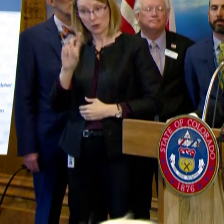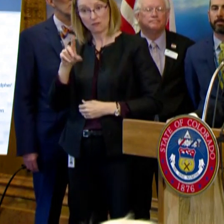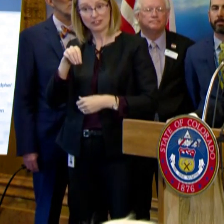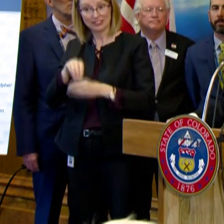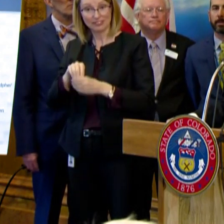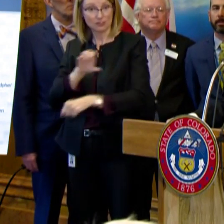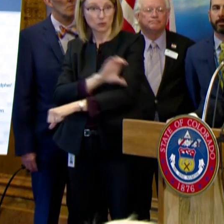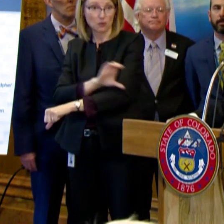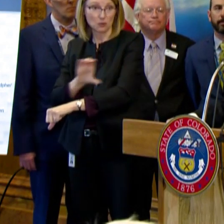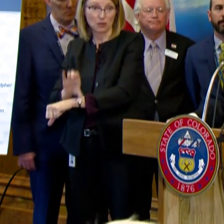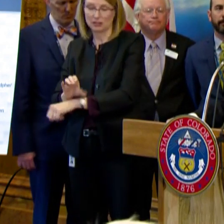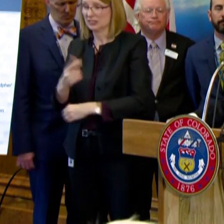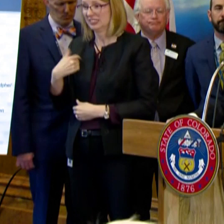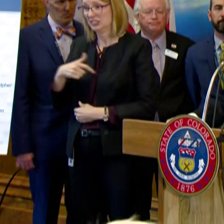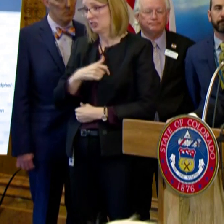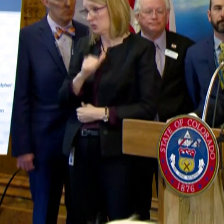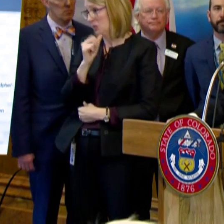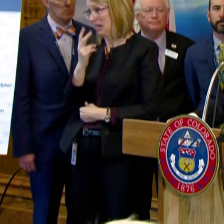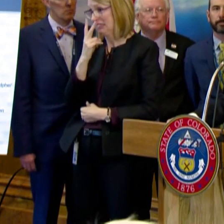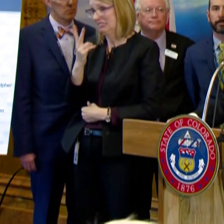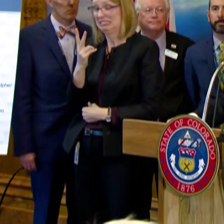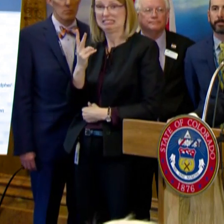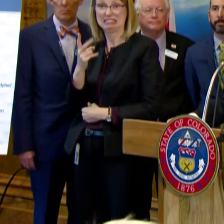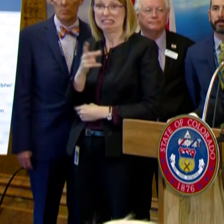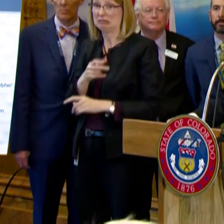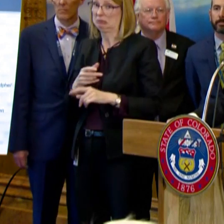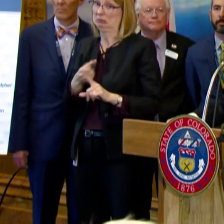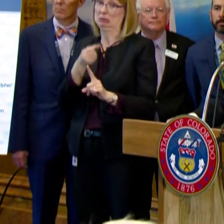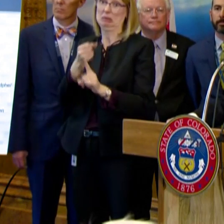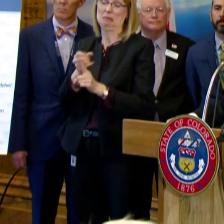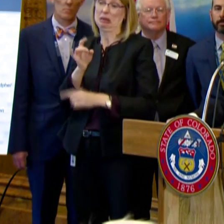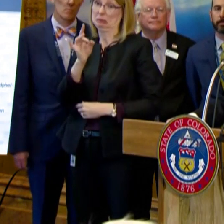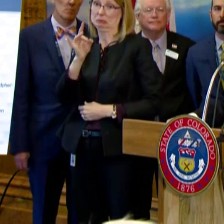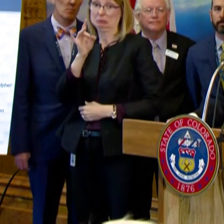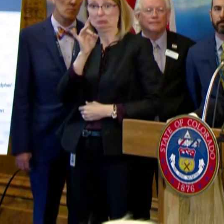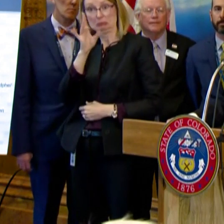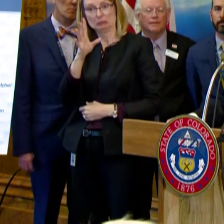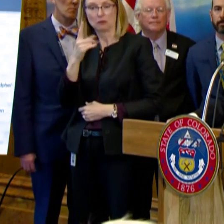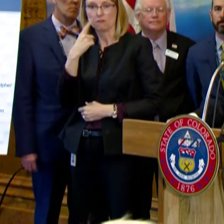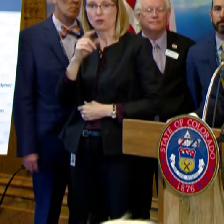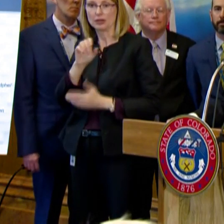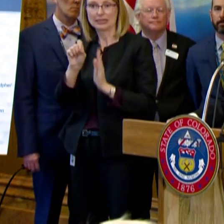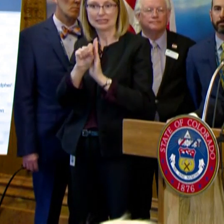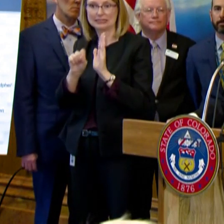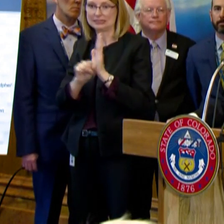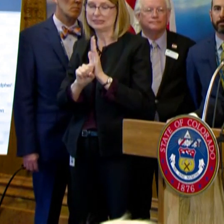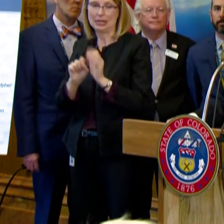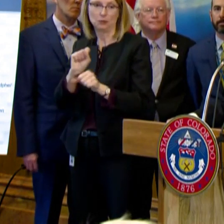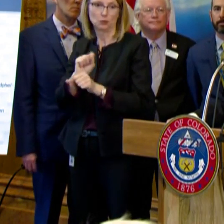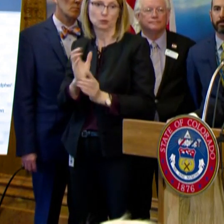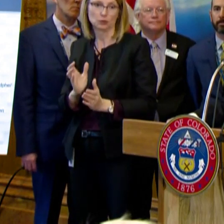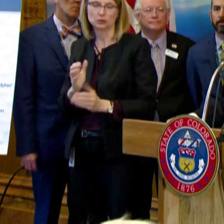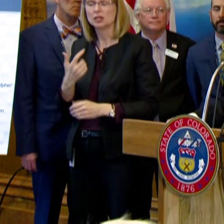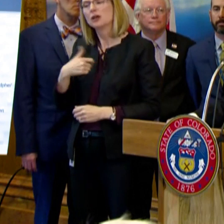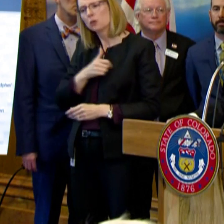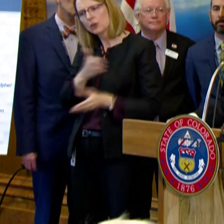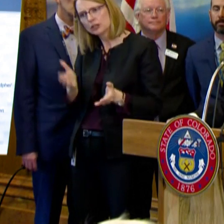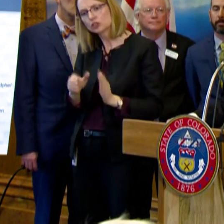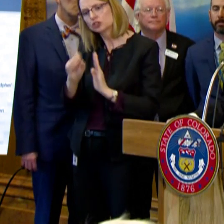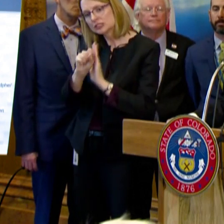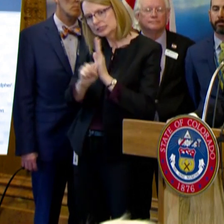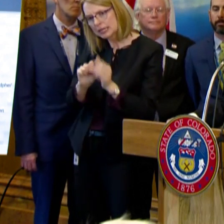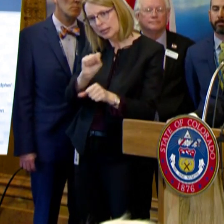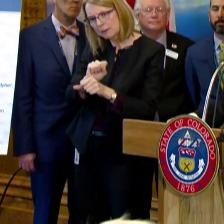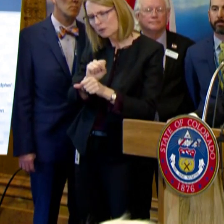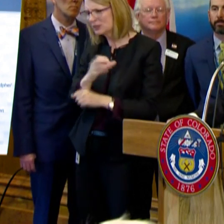state workers than we normally would at this time of year. We encourage our state workers, just as private sector workers, when they are ill, we encourage